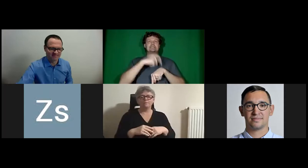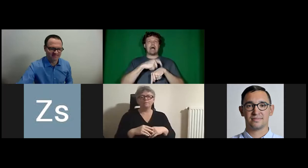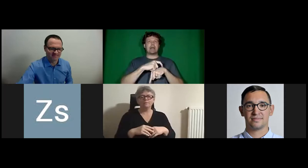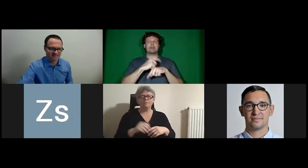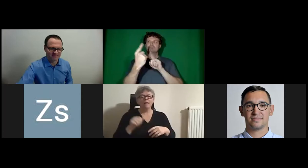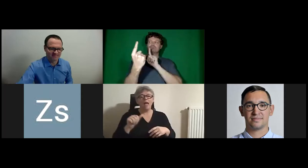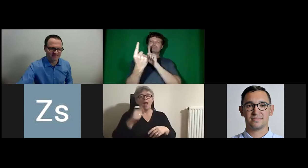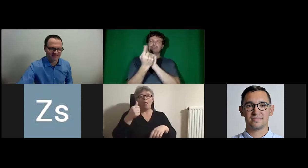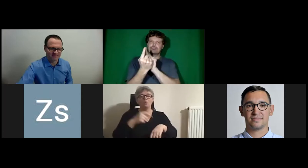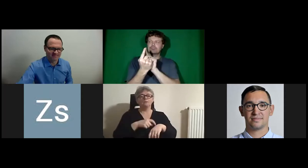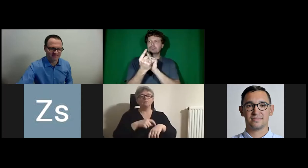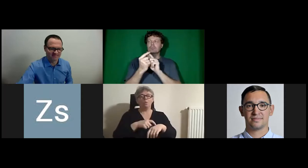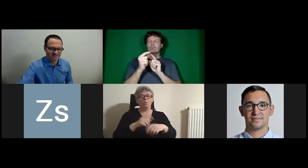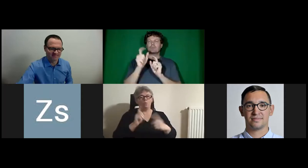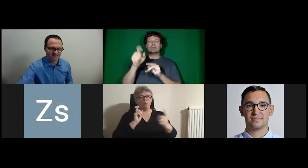And